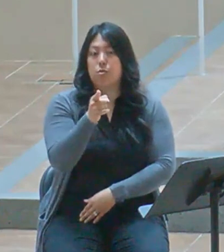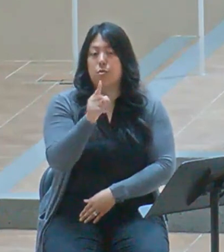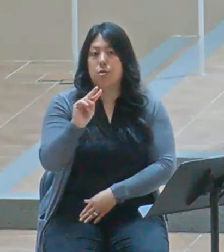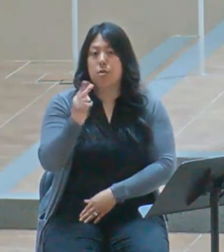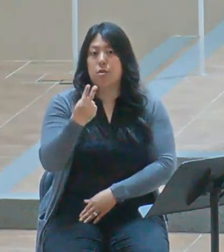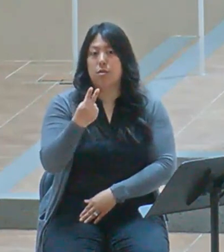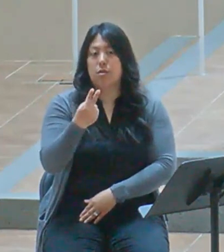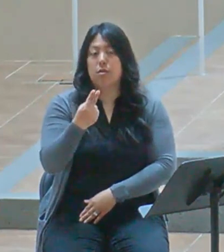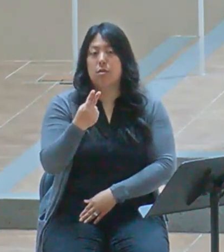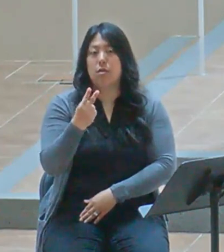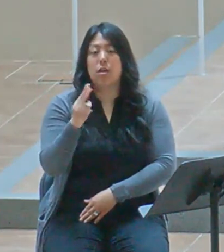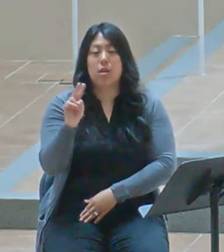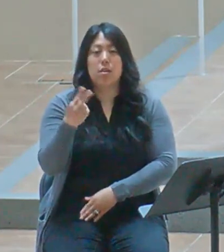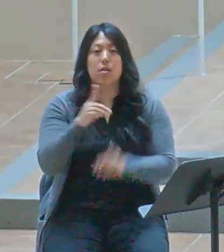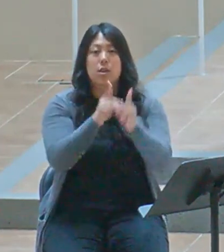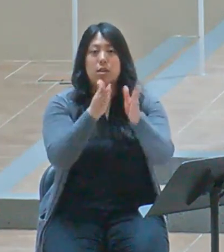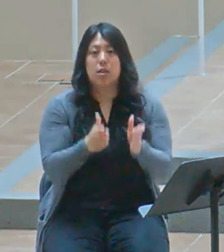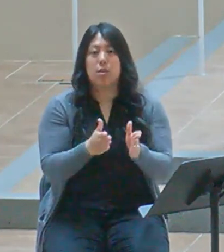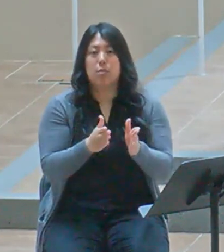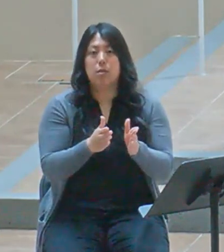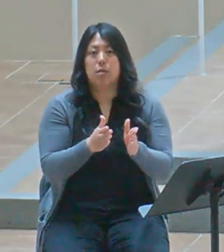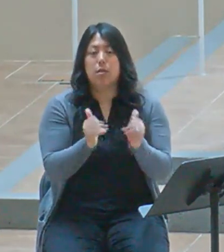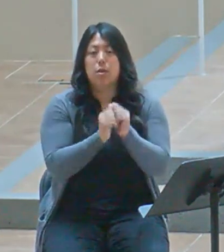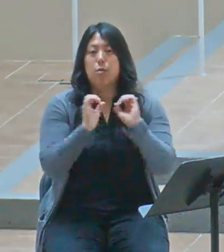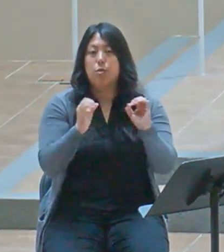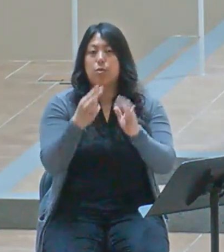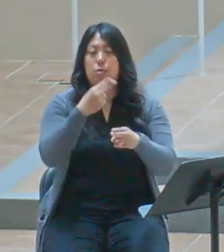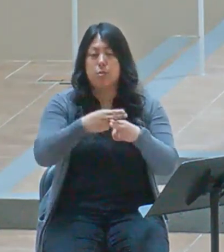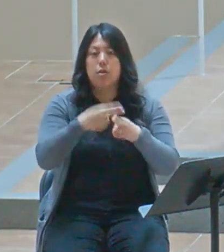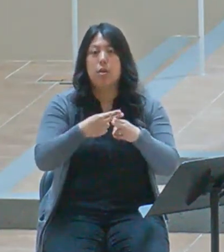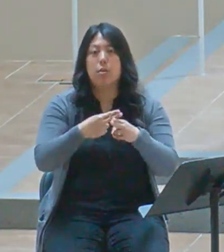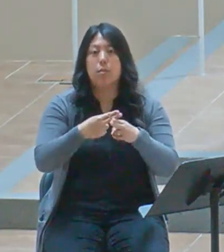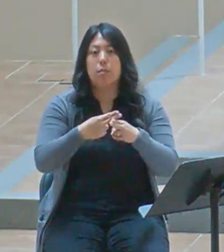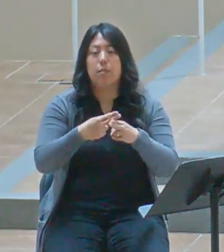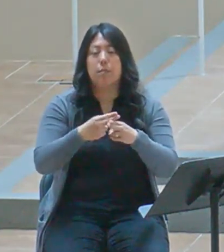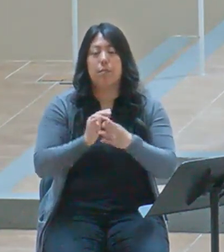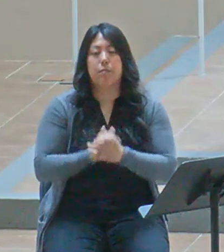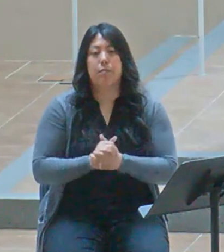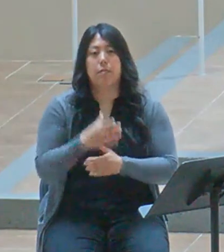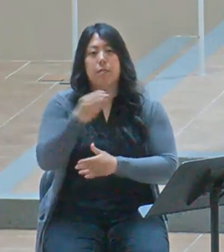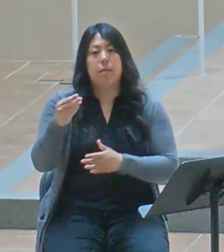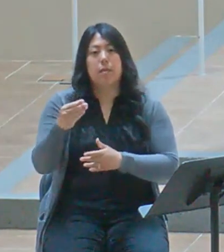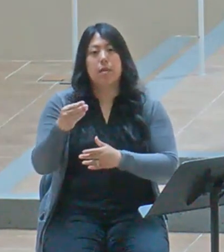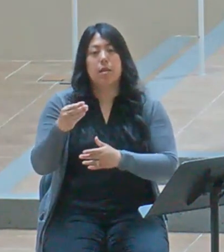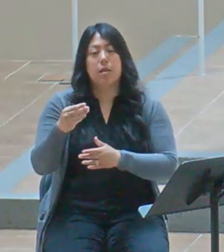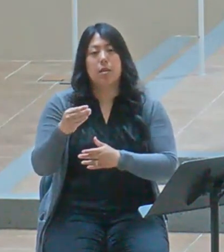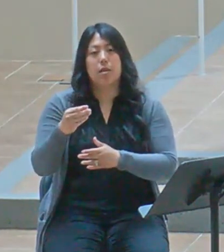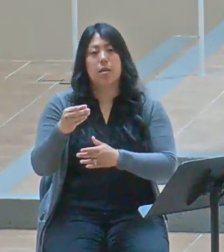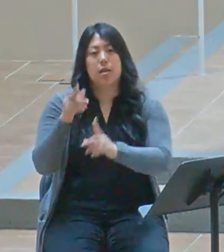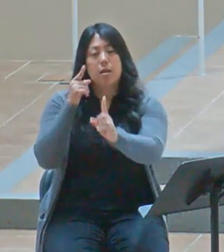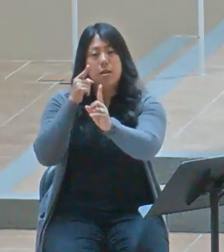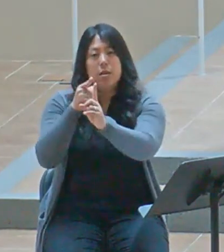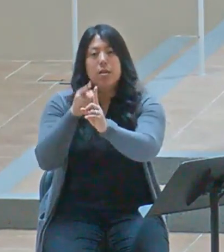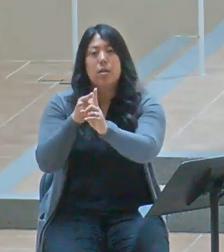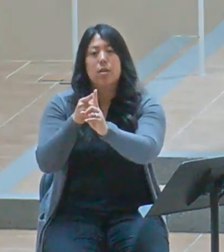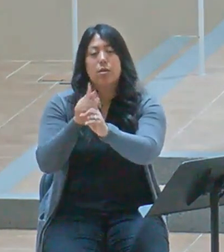disciple. And the location of Emmaus and that journey is your journey that you're going